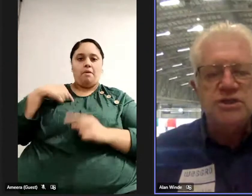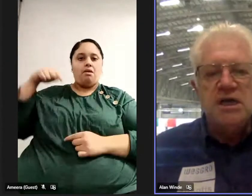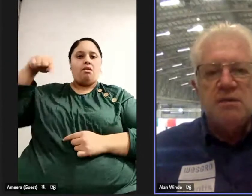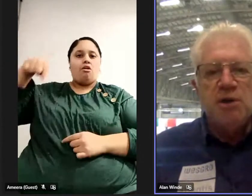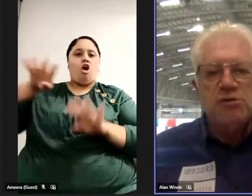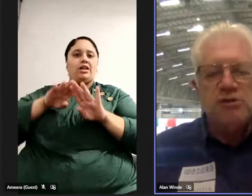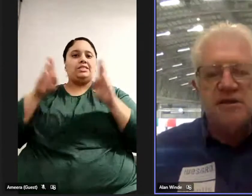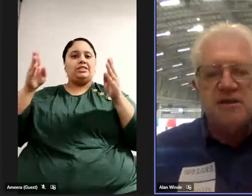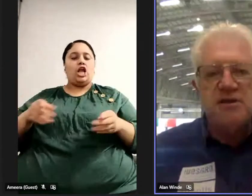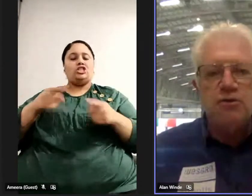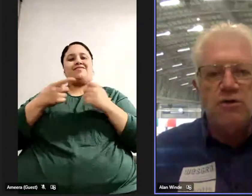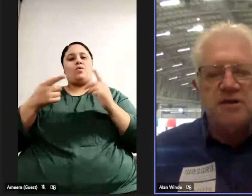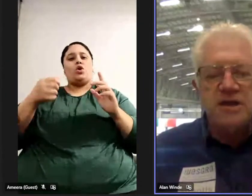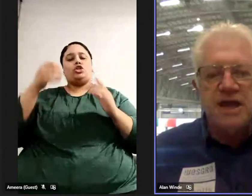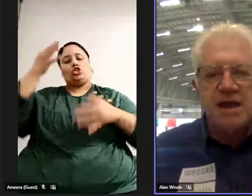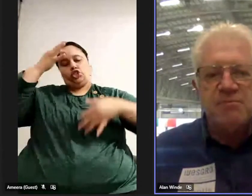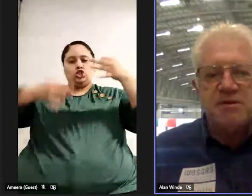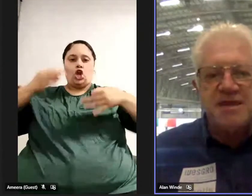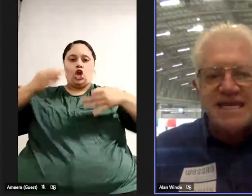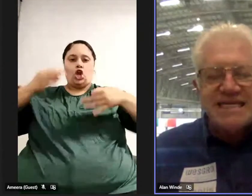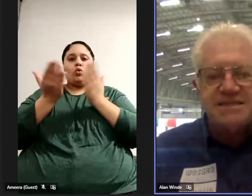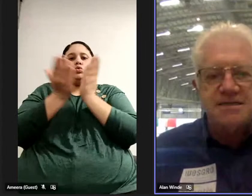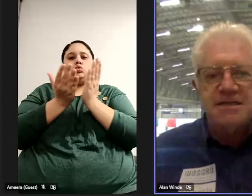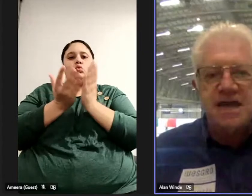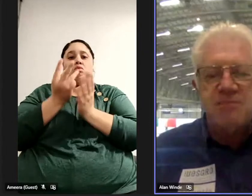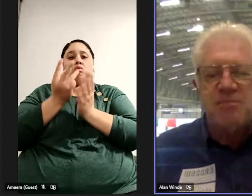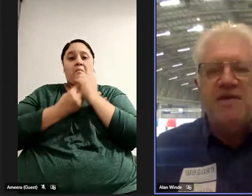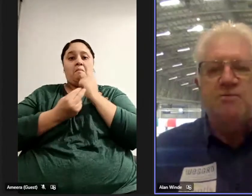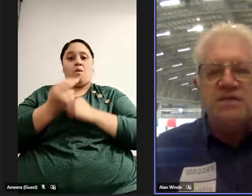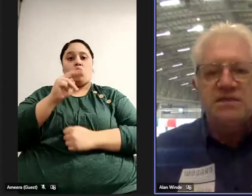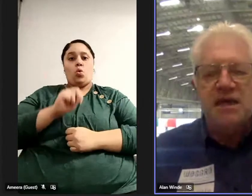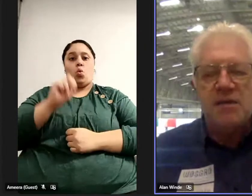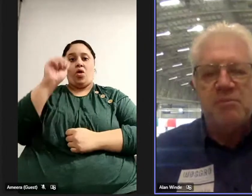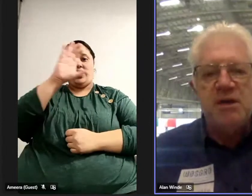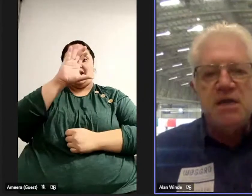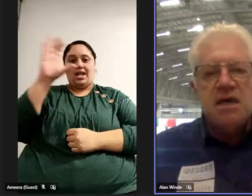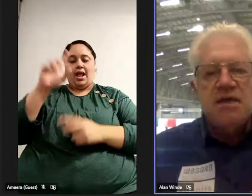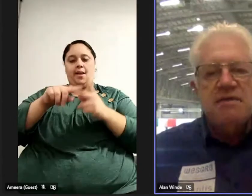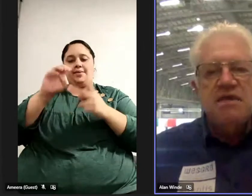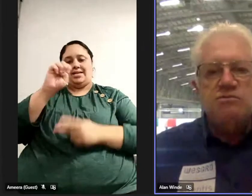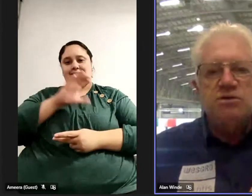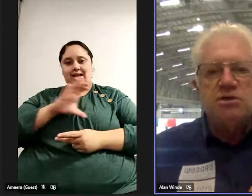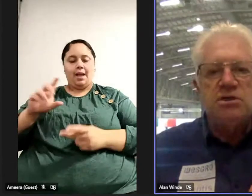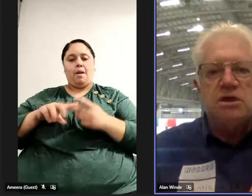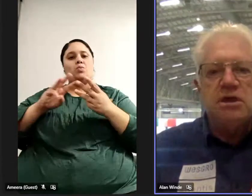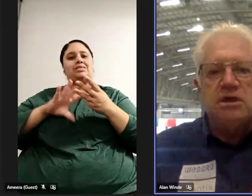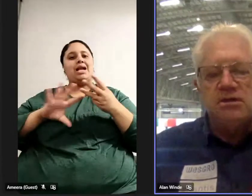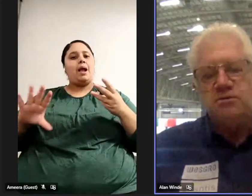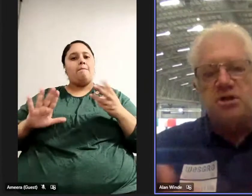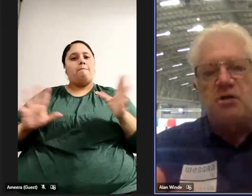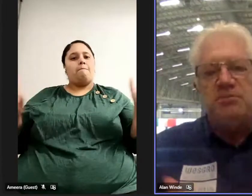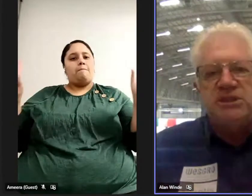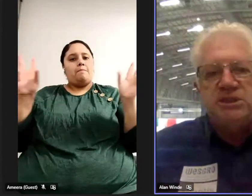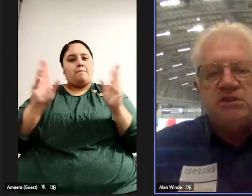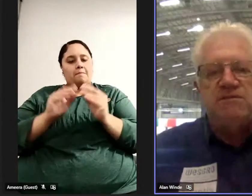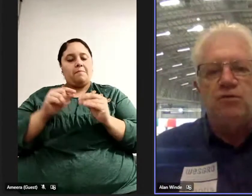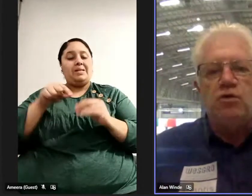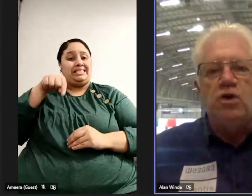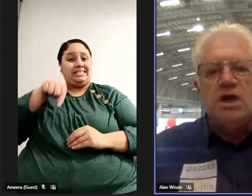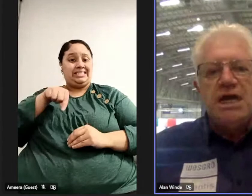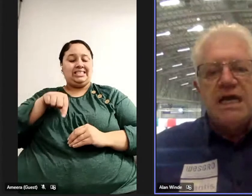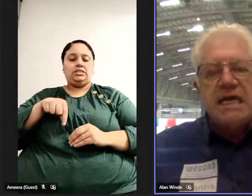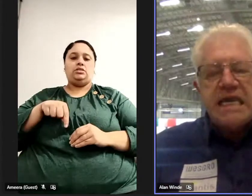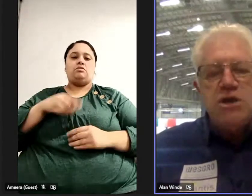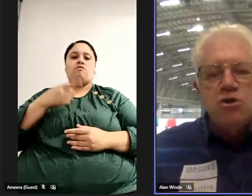for schools, both in the Northern Cape, the Eastern Cape, and the Western Cape. And this was a